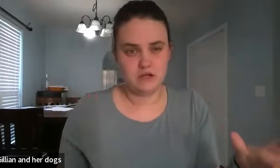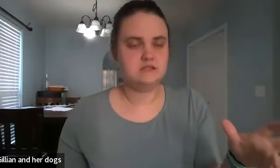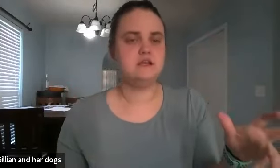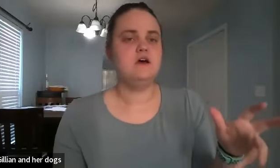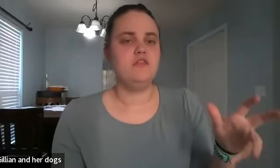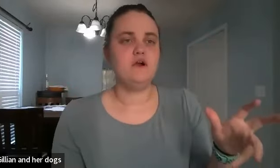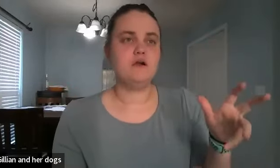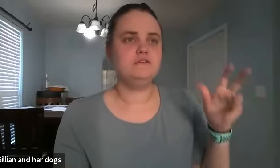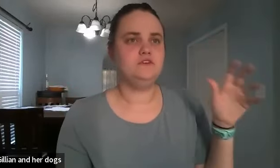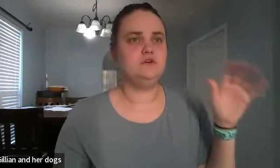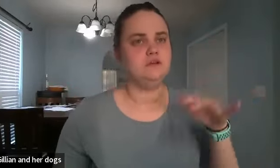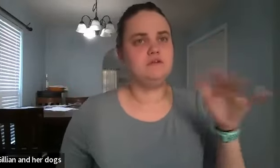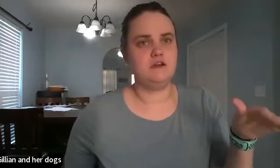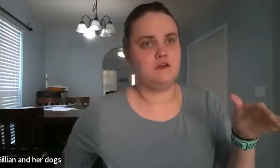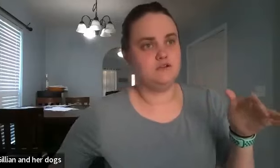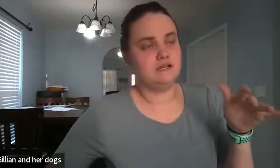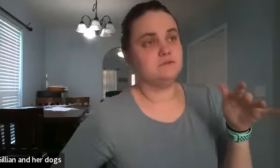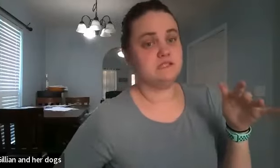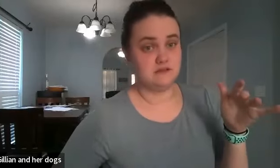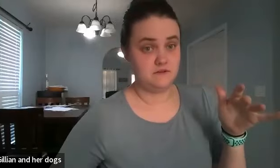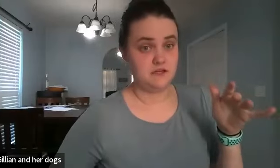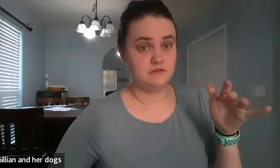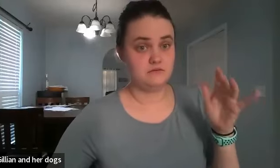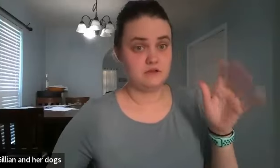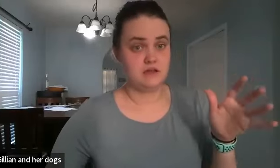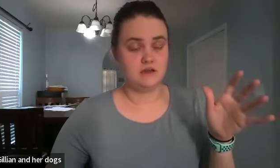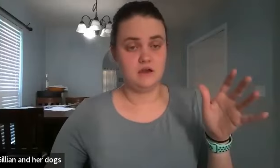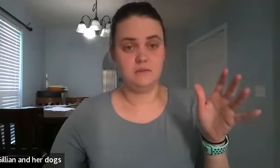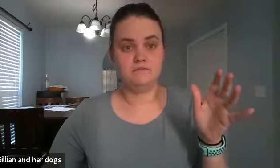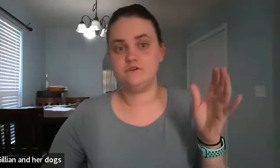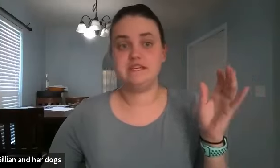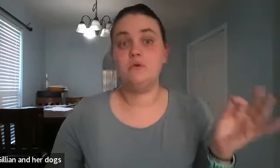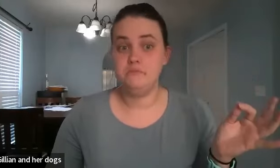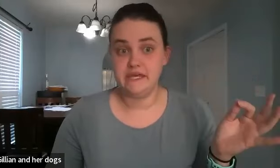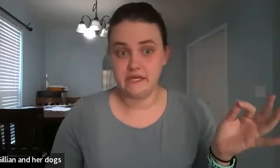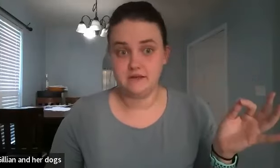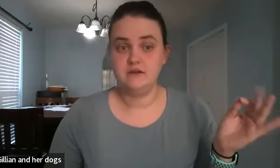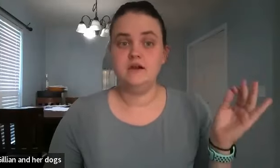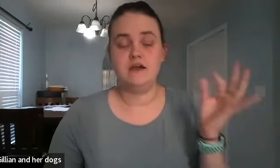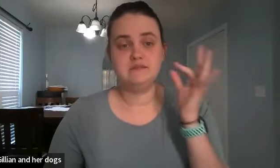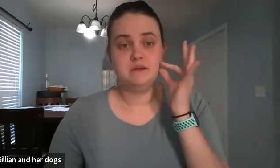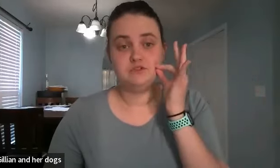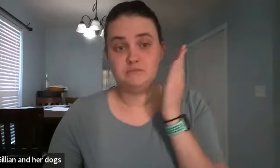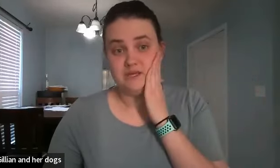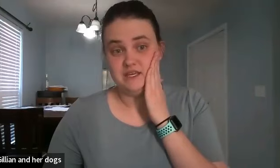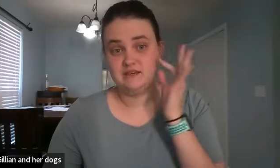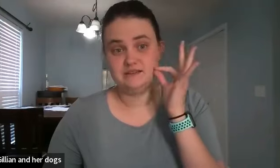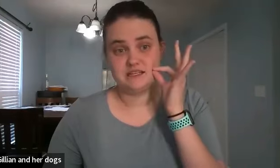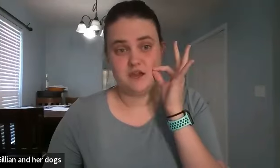bugs. There are a few here and there that are like specific, like for example, bee. I've seen people do bee. It's like you have